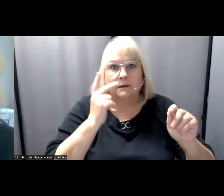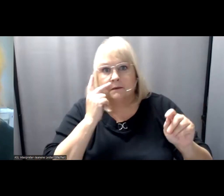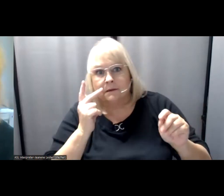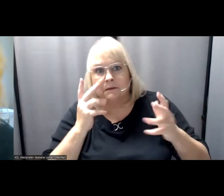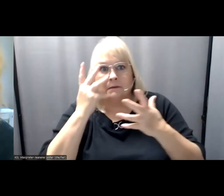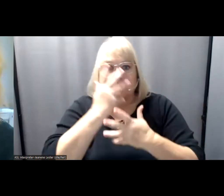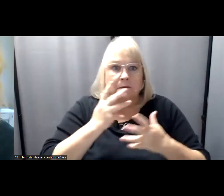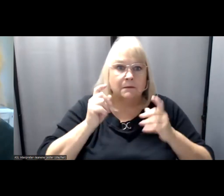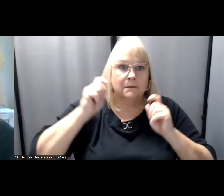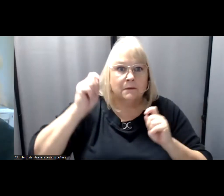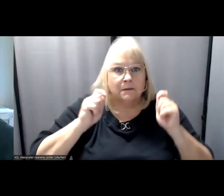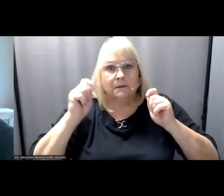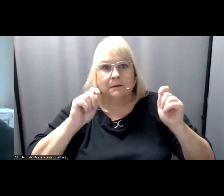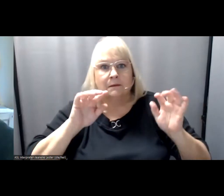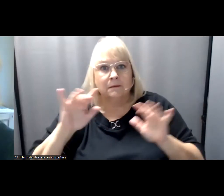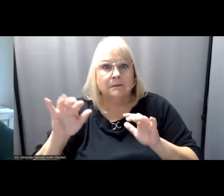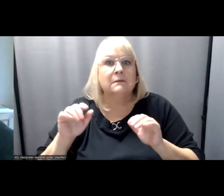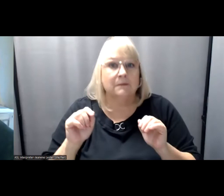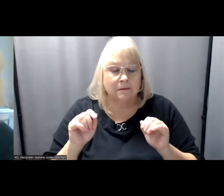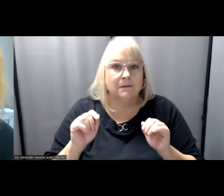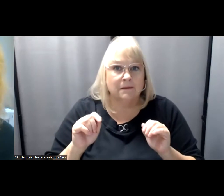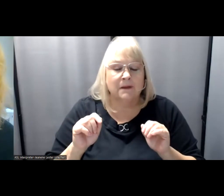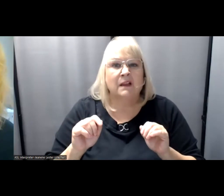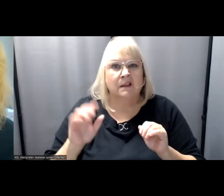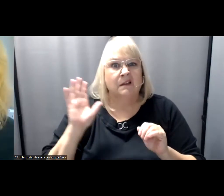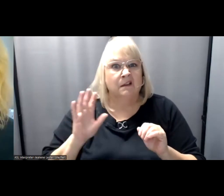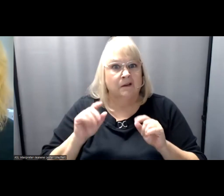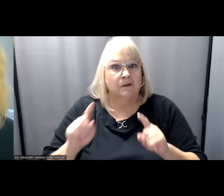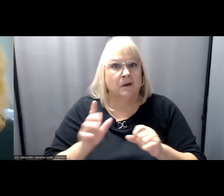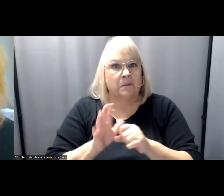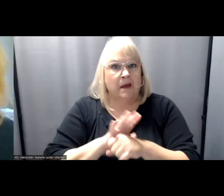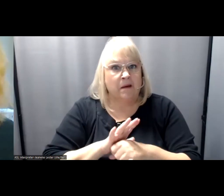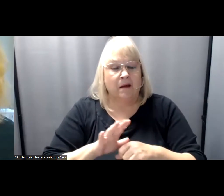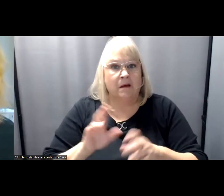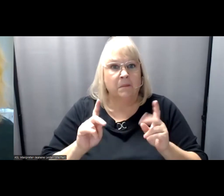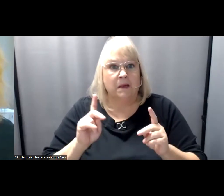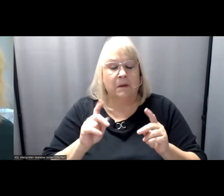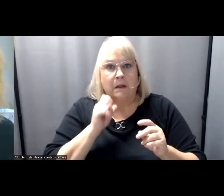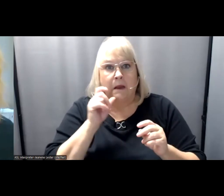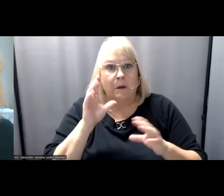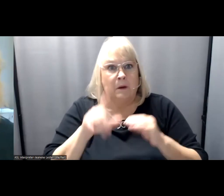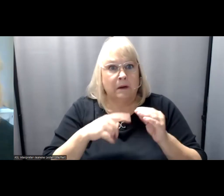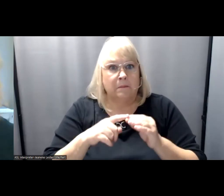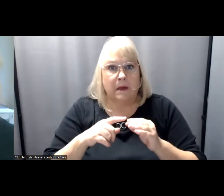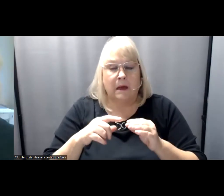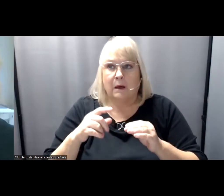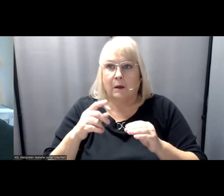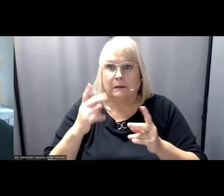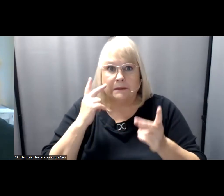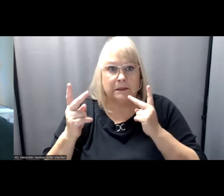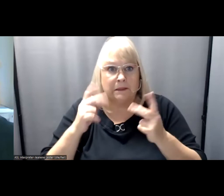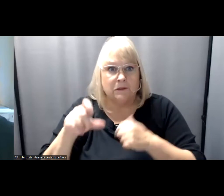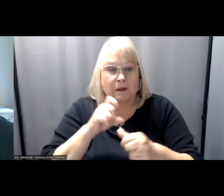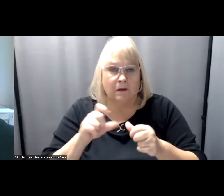cameras on wasn't such a big deal. It was the least of our concerns at that point. But now, almost 3 years later, we know the